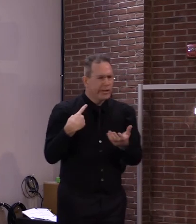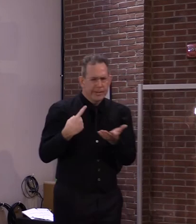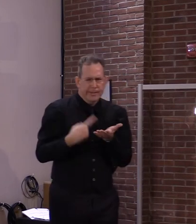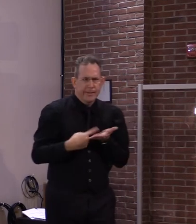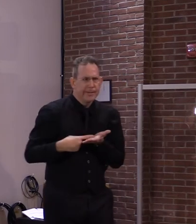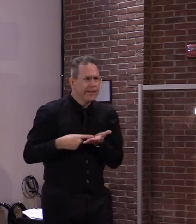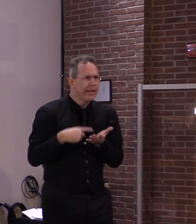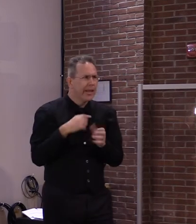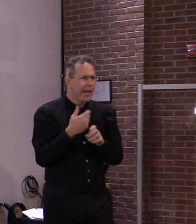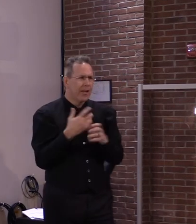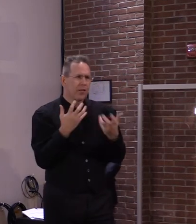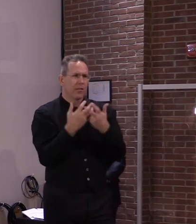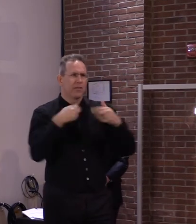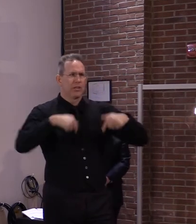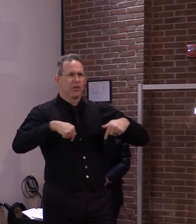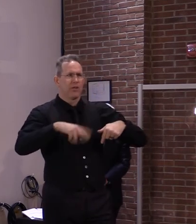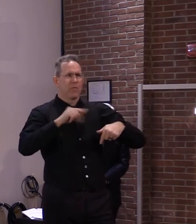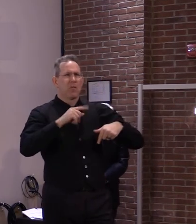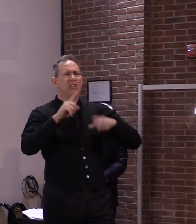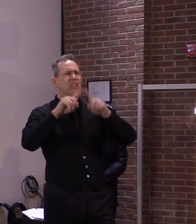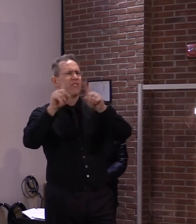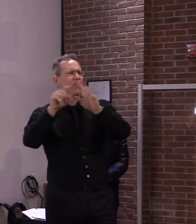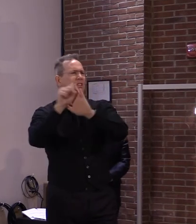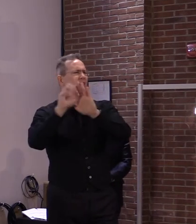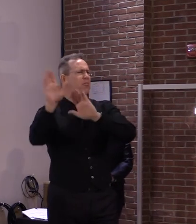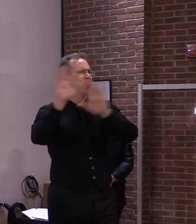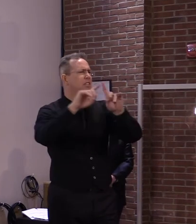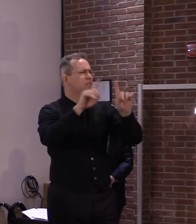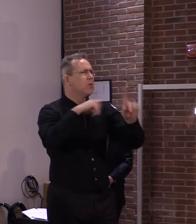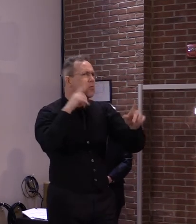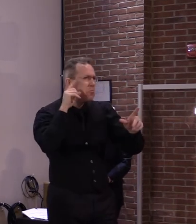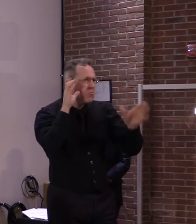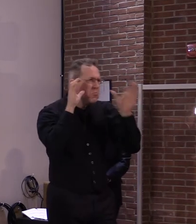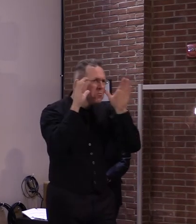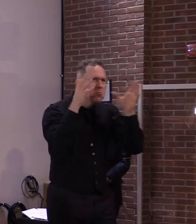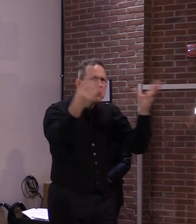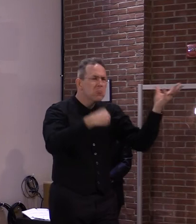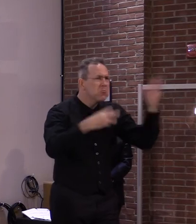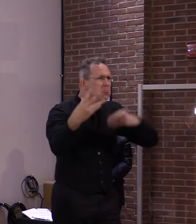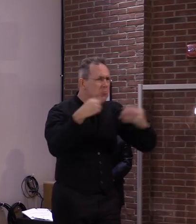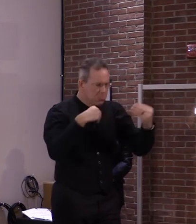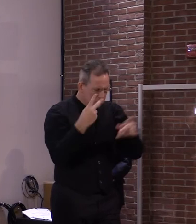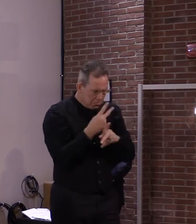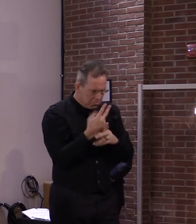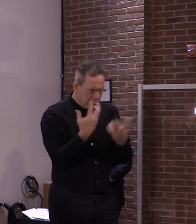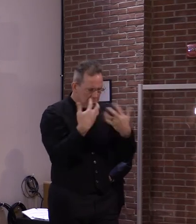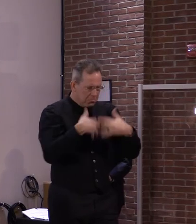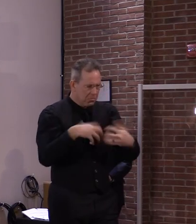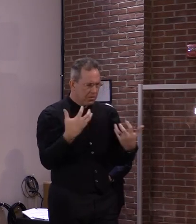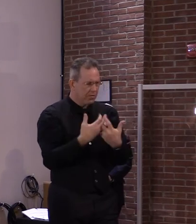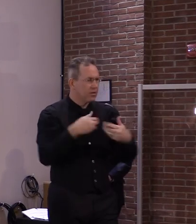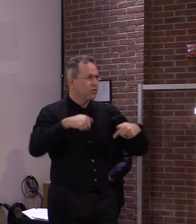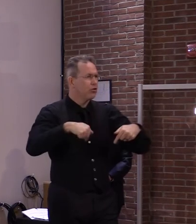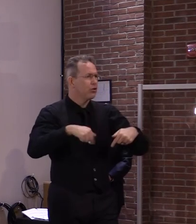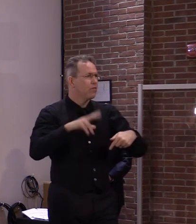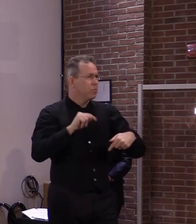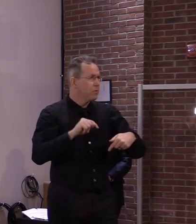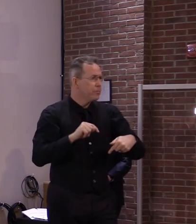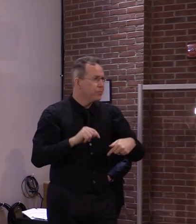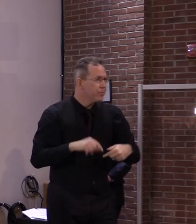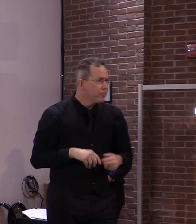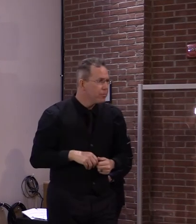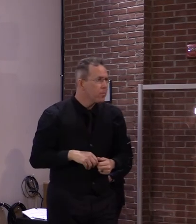on an implementation timeline to our comfort relative to the conditions of the virus in vermont okay thank you very